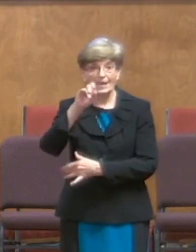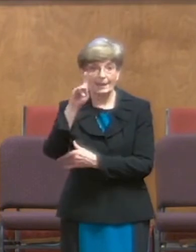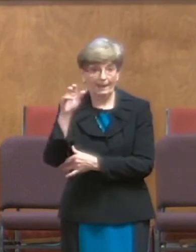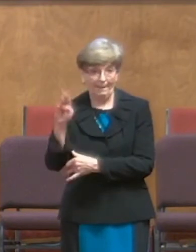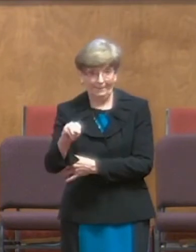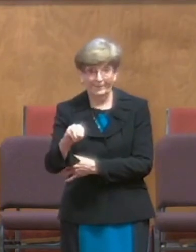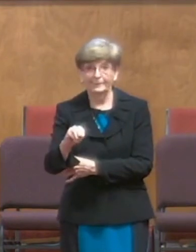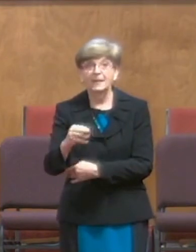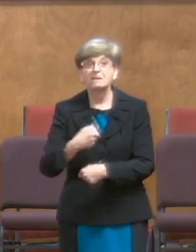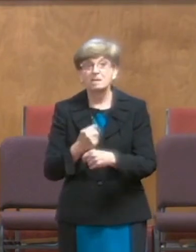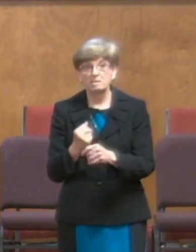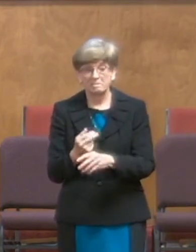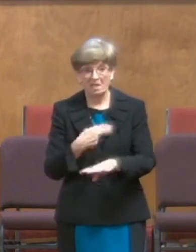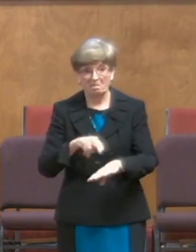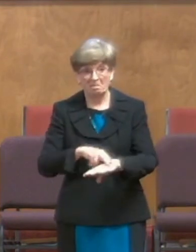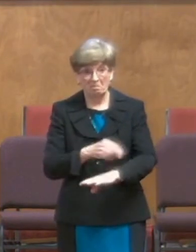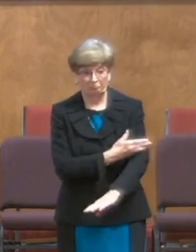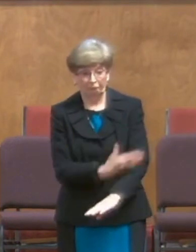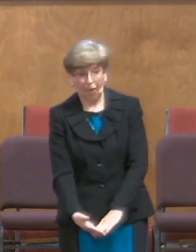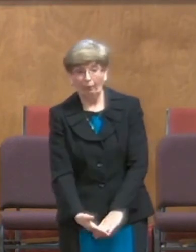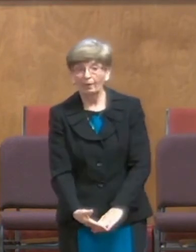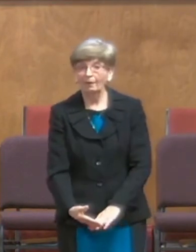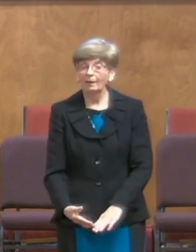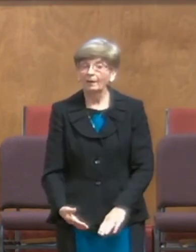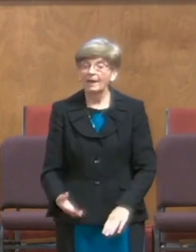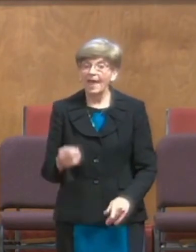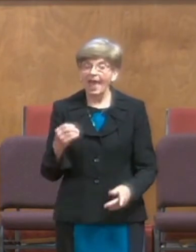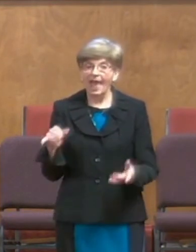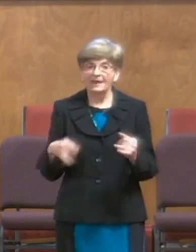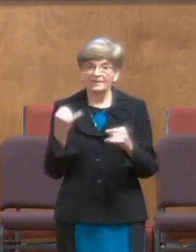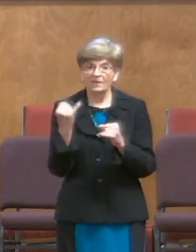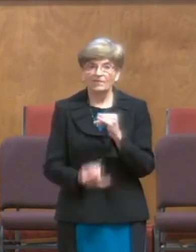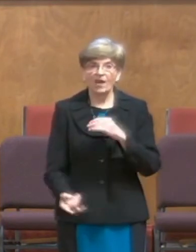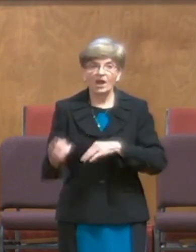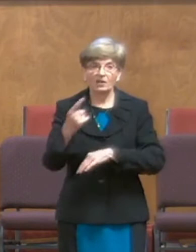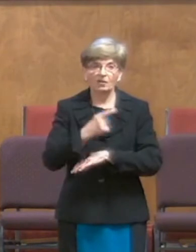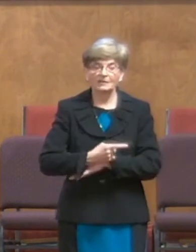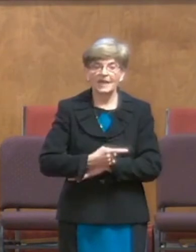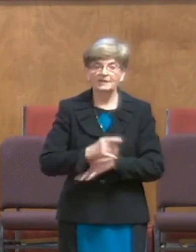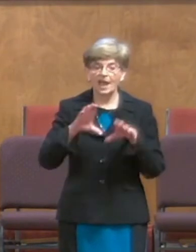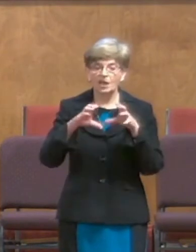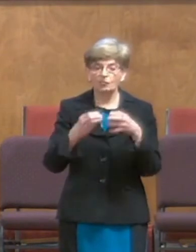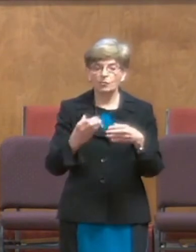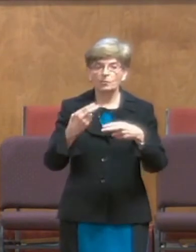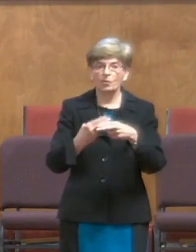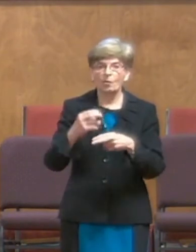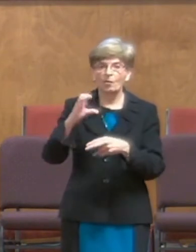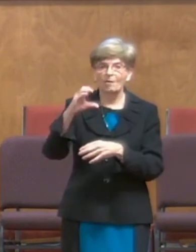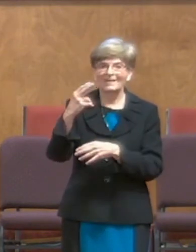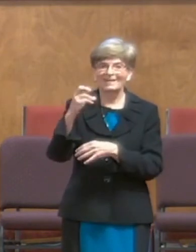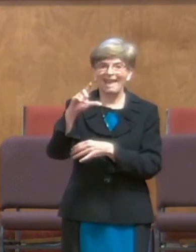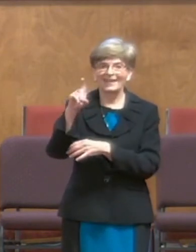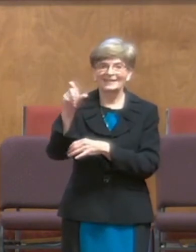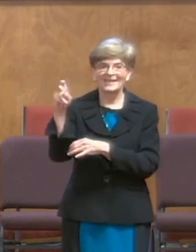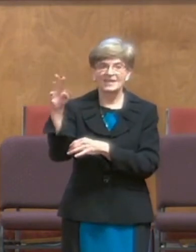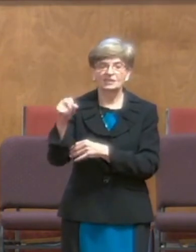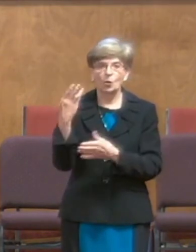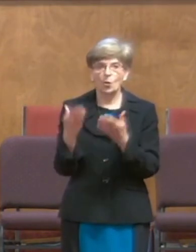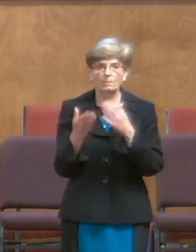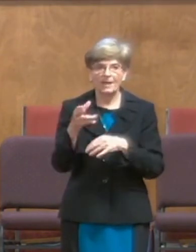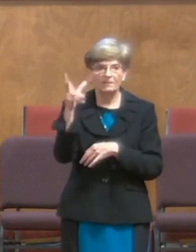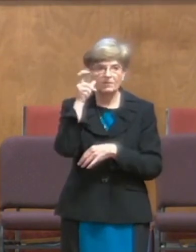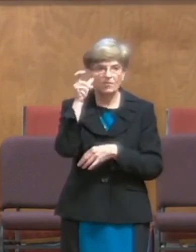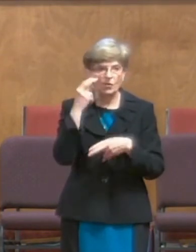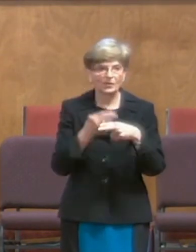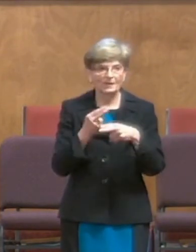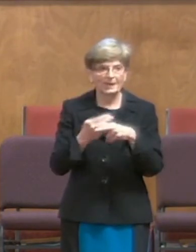Assyrian empire, they fall to what is known as the Chaldeans. Or maybe you better know them as the